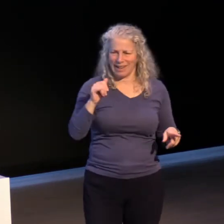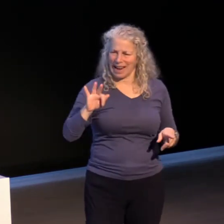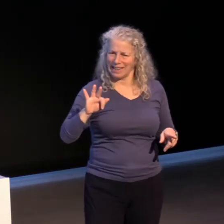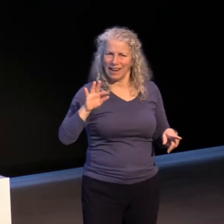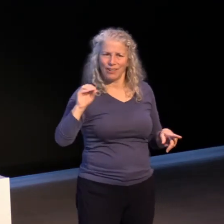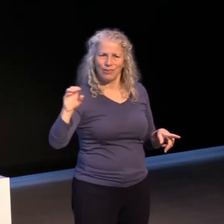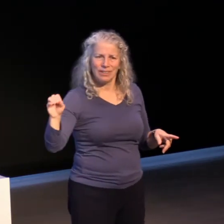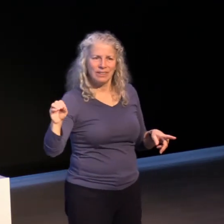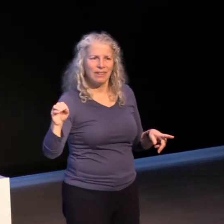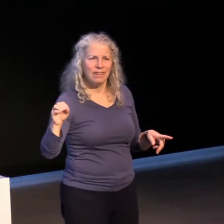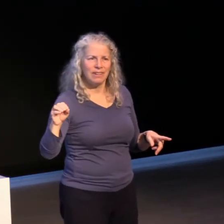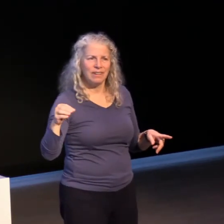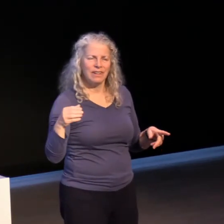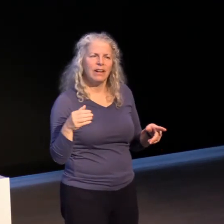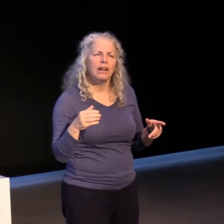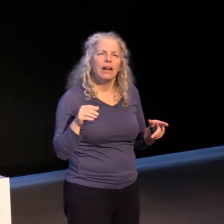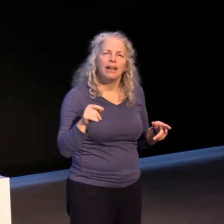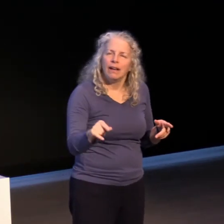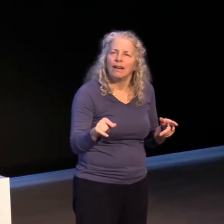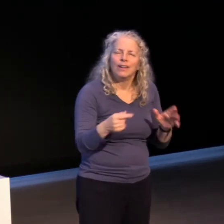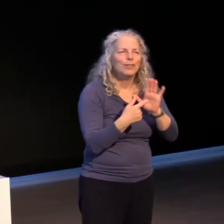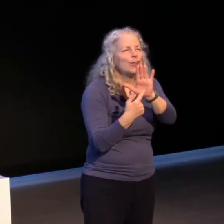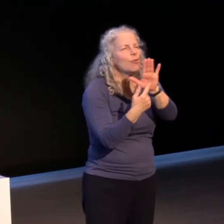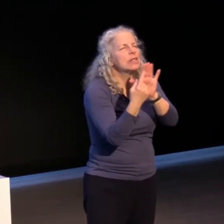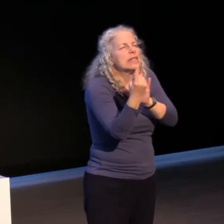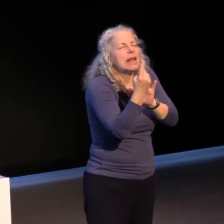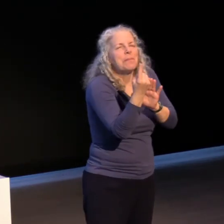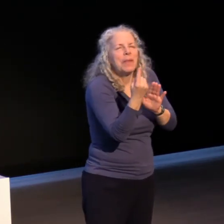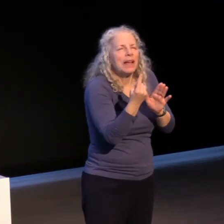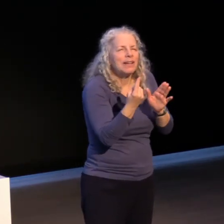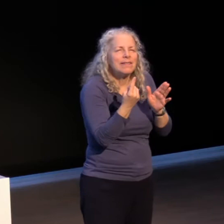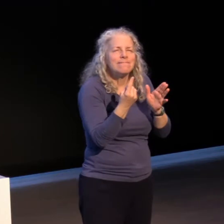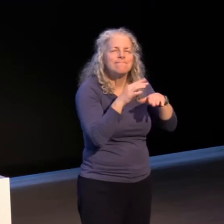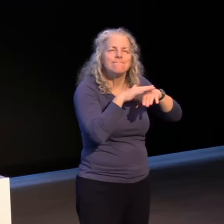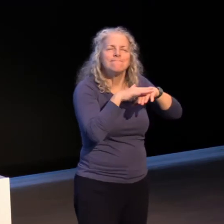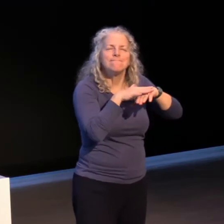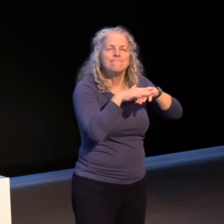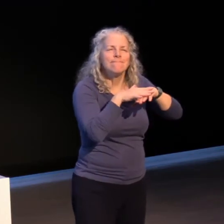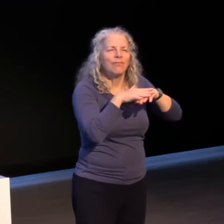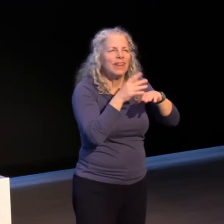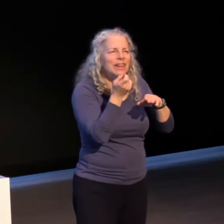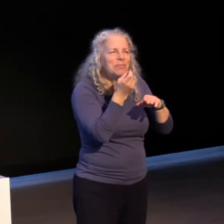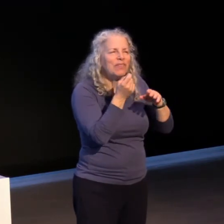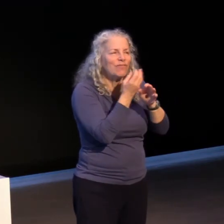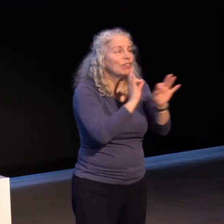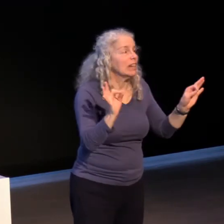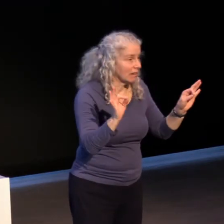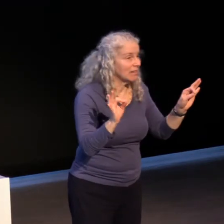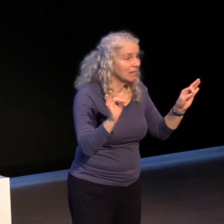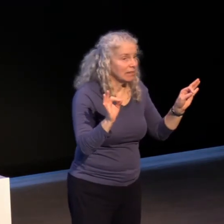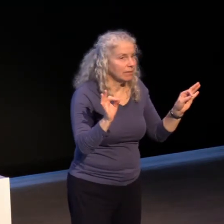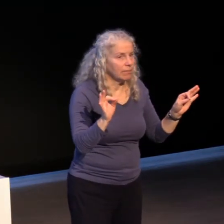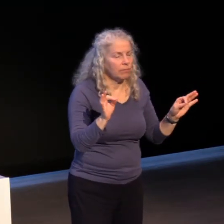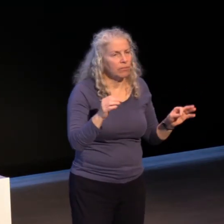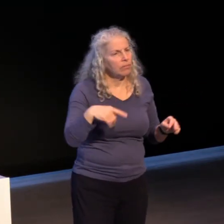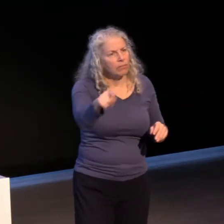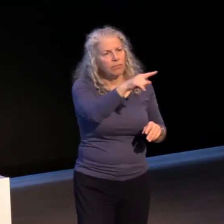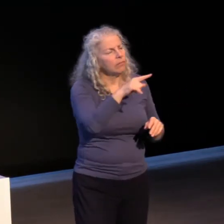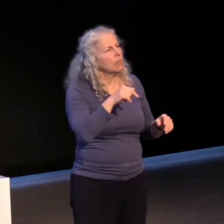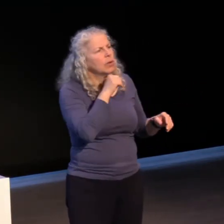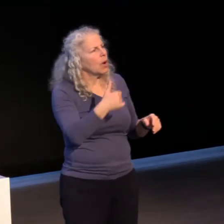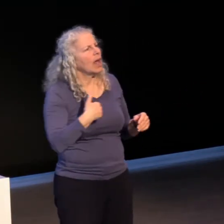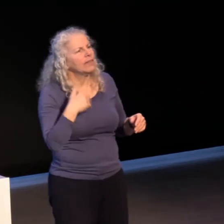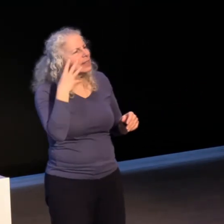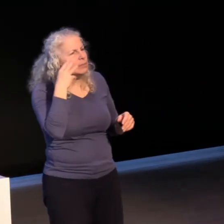of freedom. In some aspect, many of us have the regular opportunity to actually see, feel, or touch